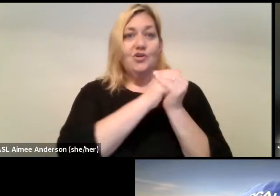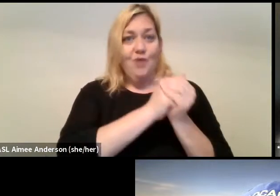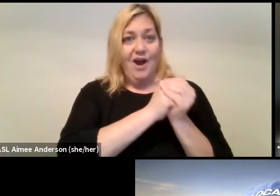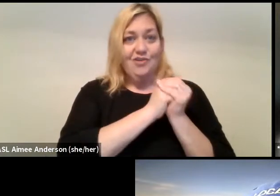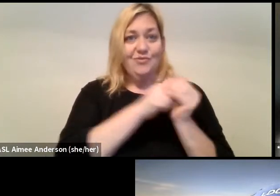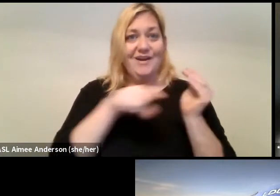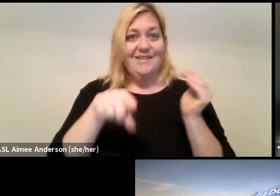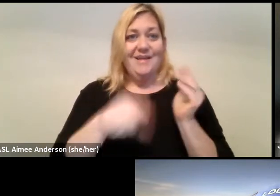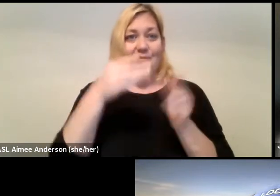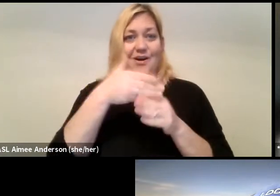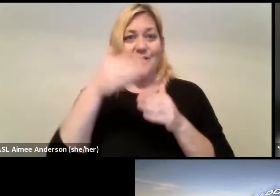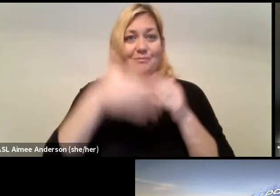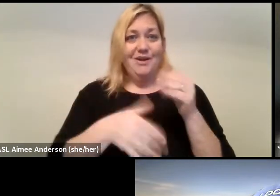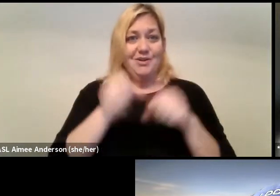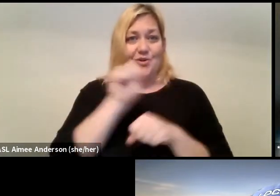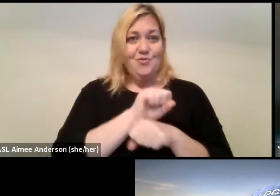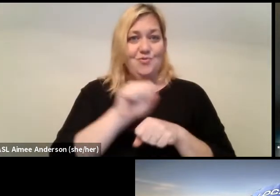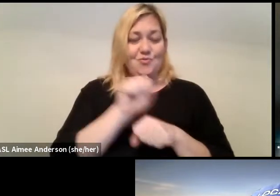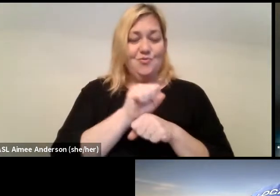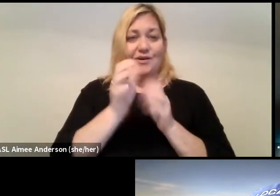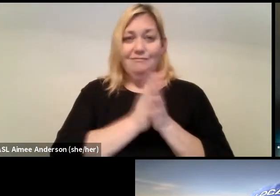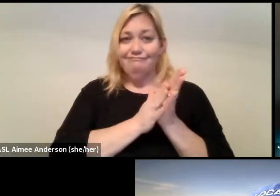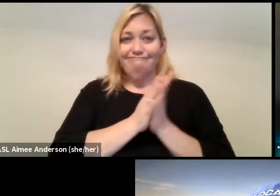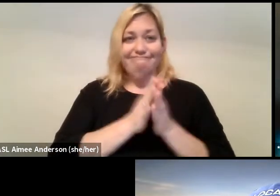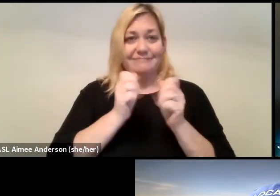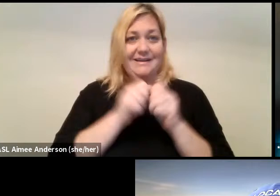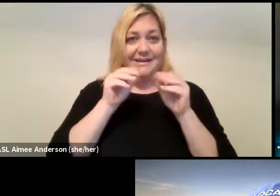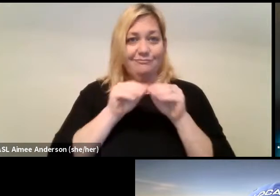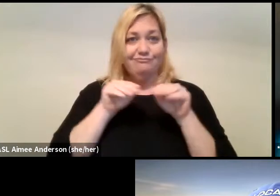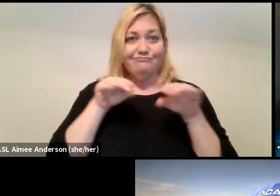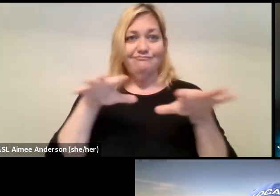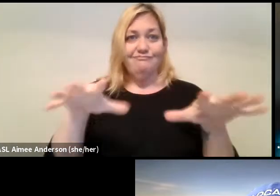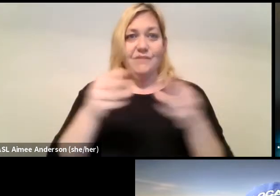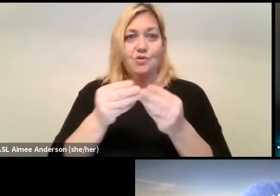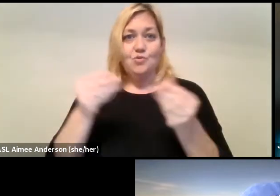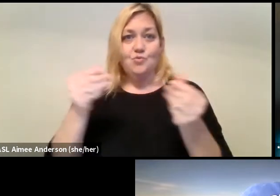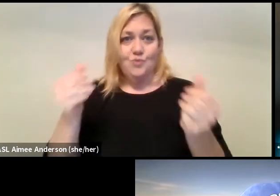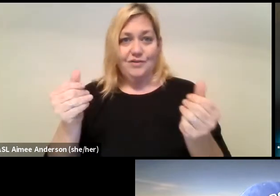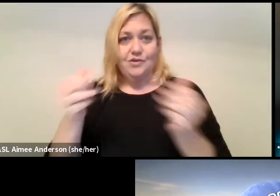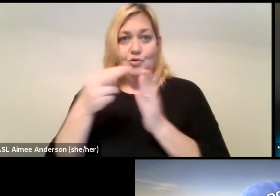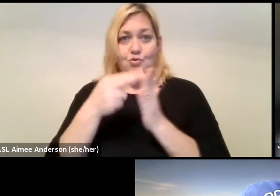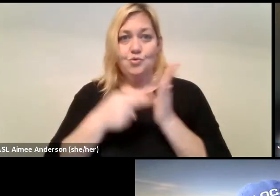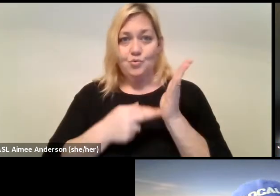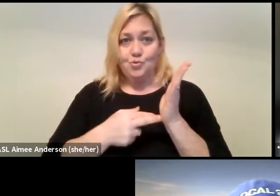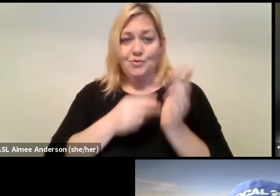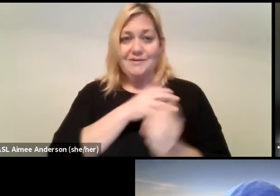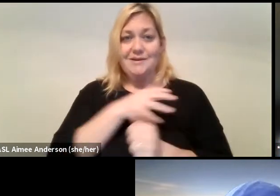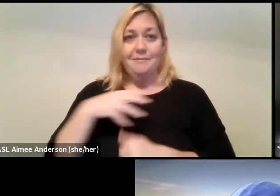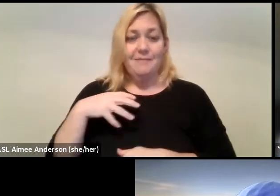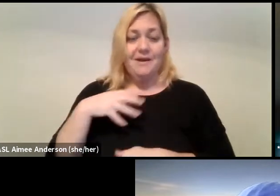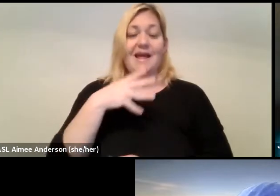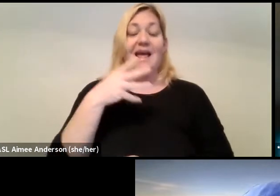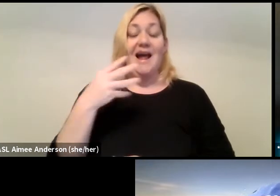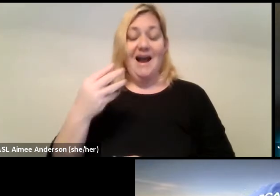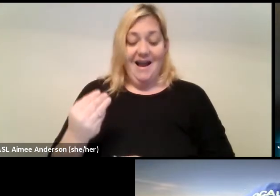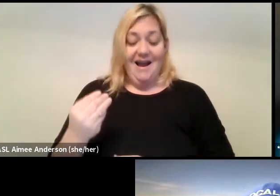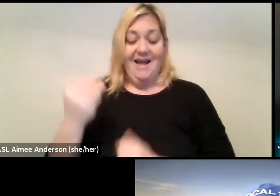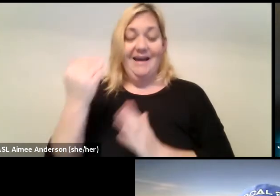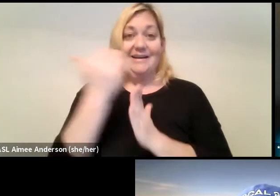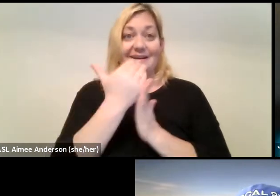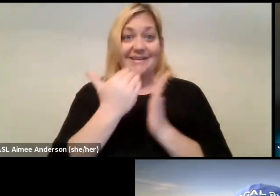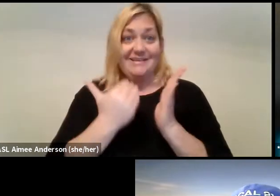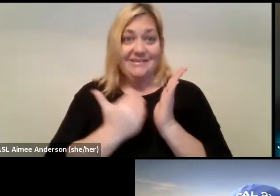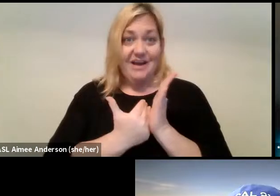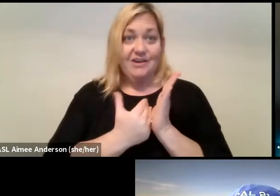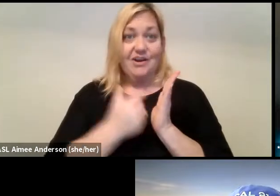on completing this work and actually getting it to the resolution, to the Rules Committee and agendized to one of